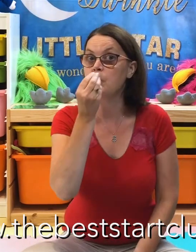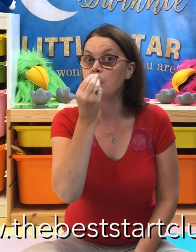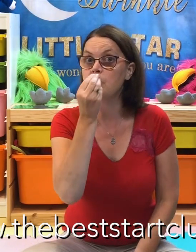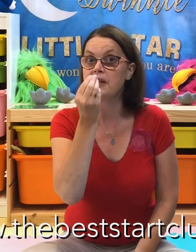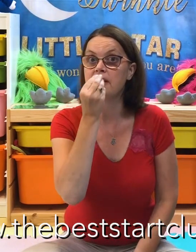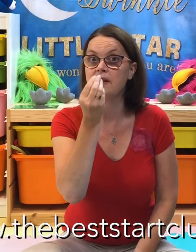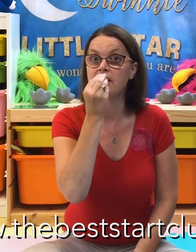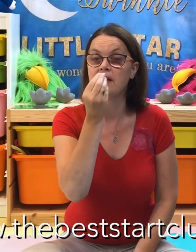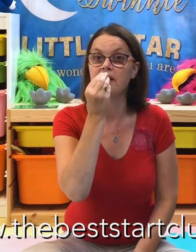food